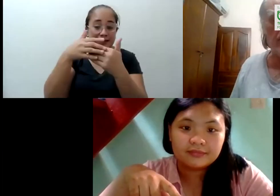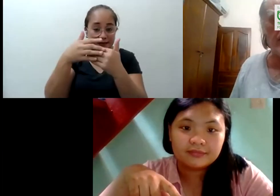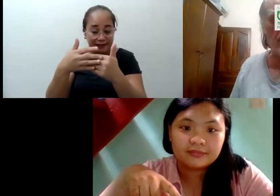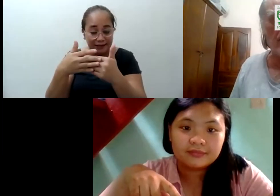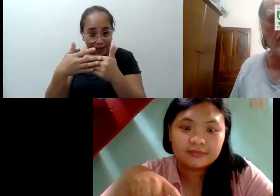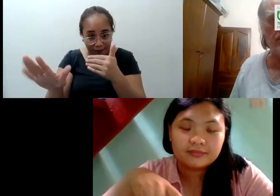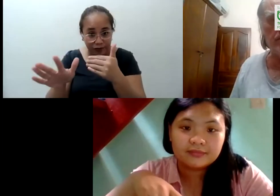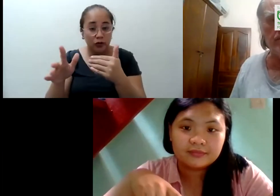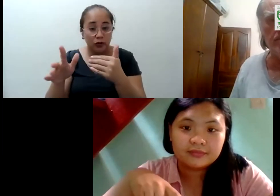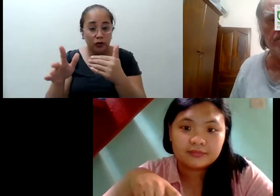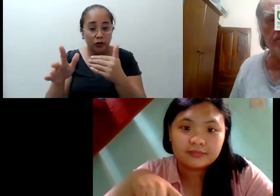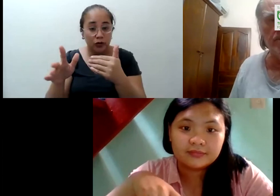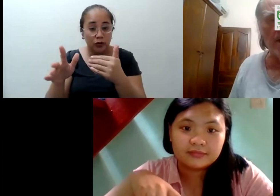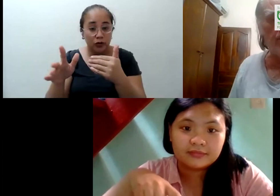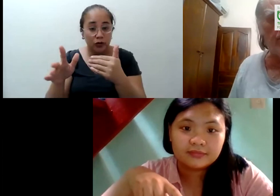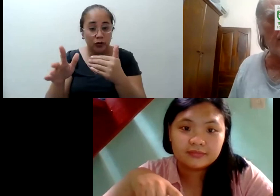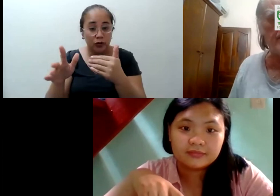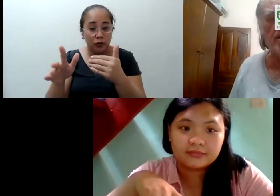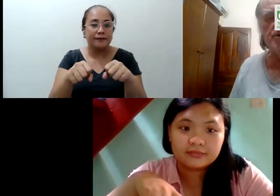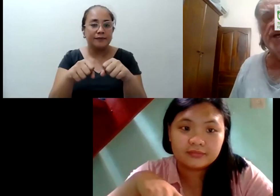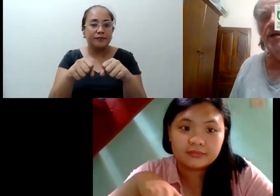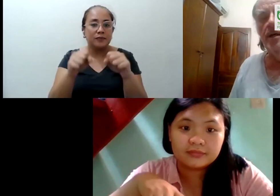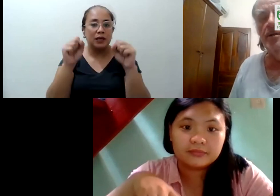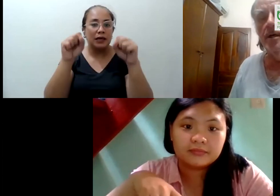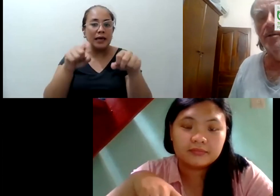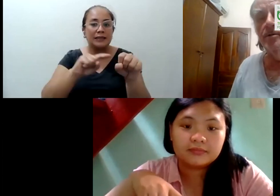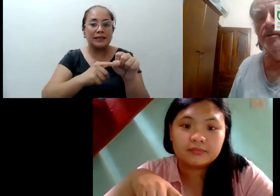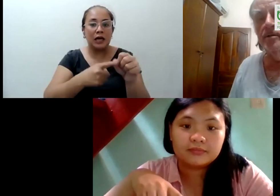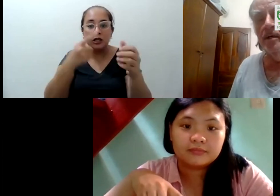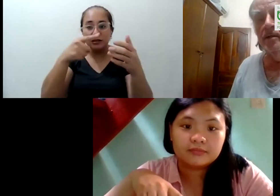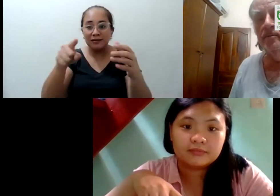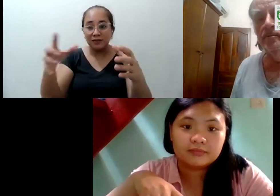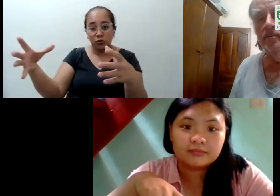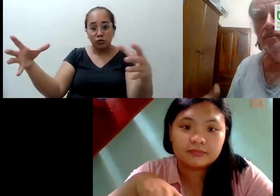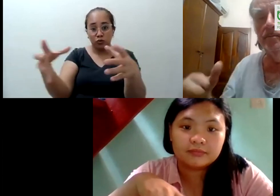maybe you can all start checking each other's,